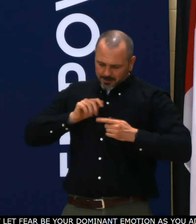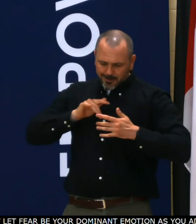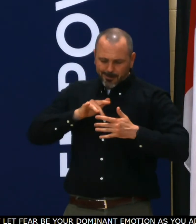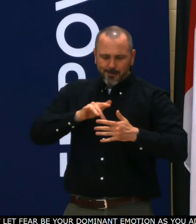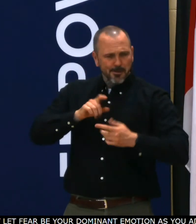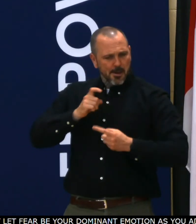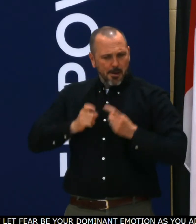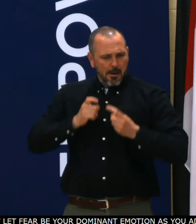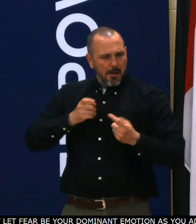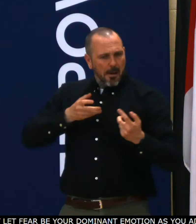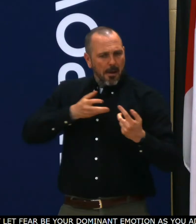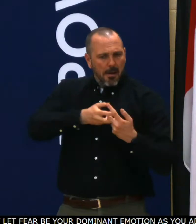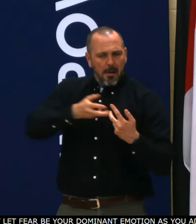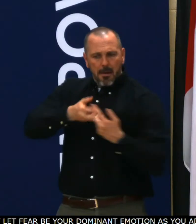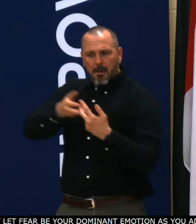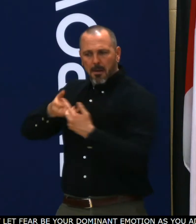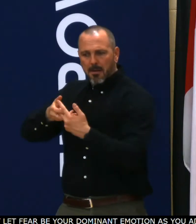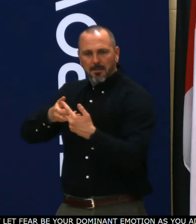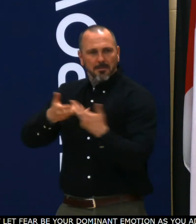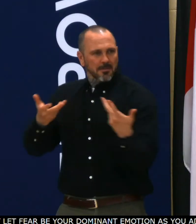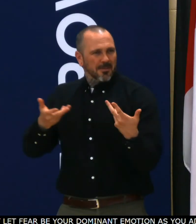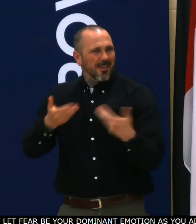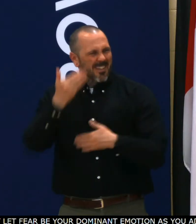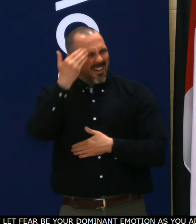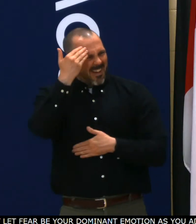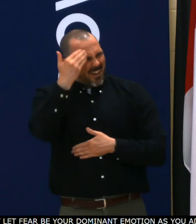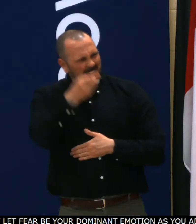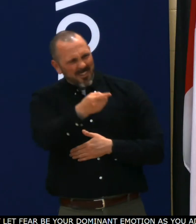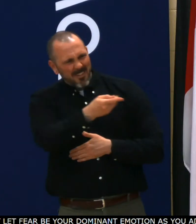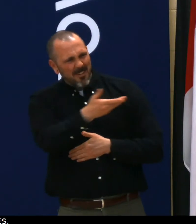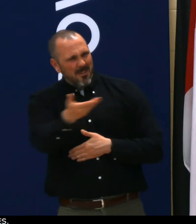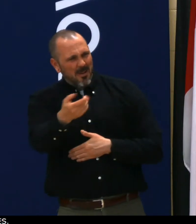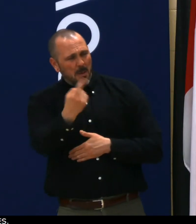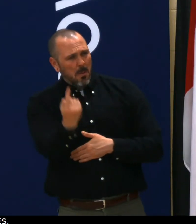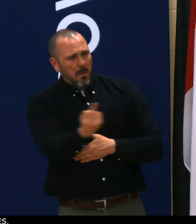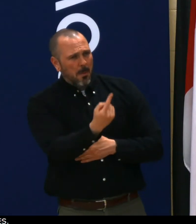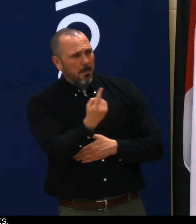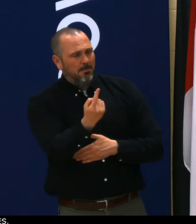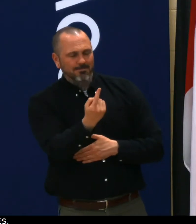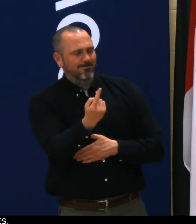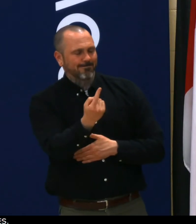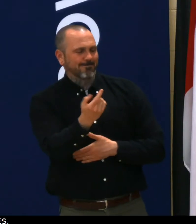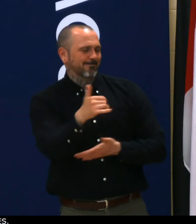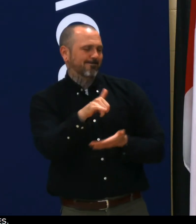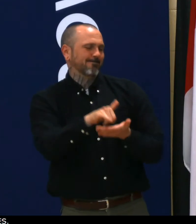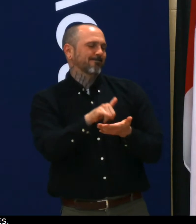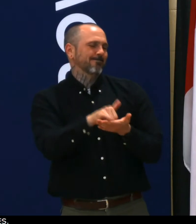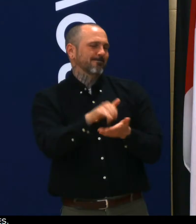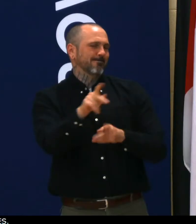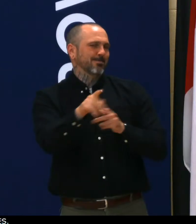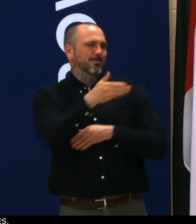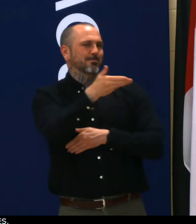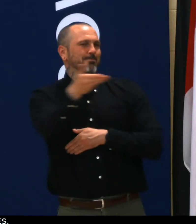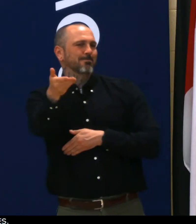your credential, there are people joining us this afternoon who are part of your journey of learning. So to the audience,